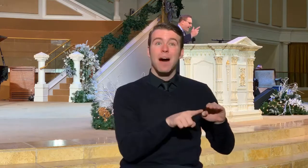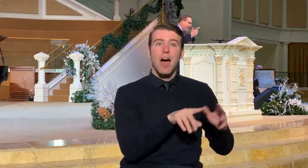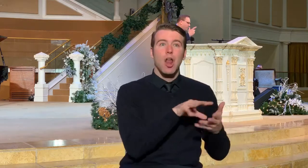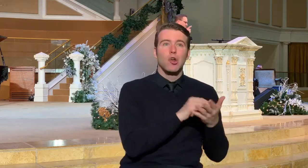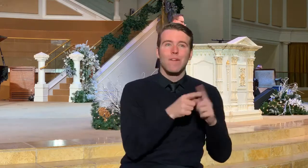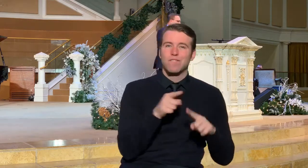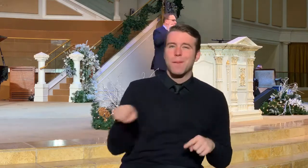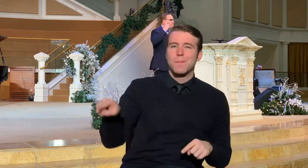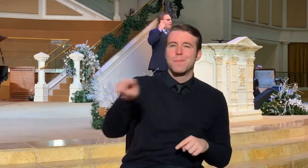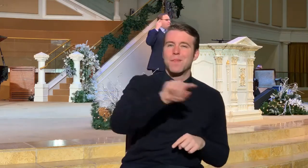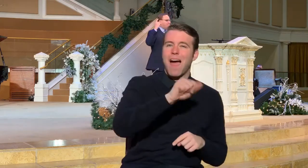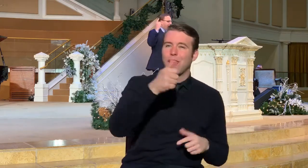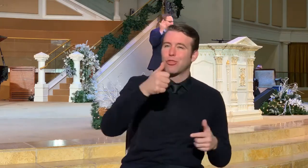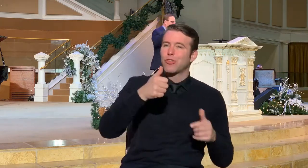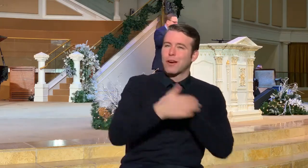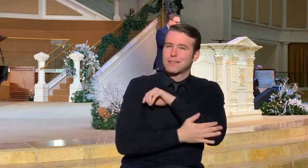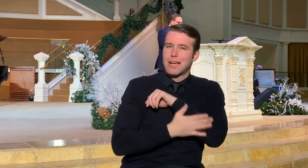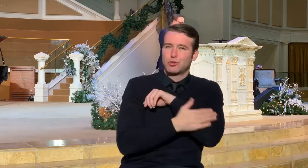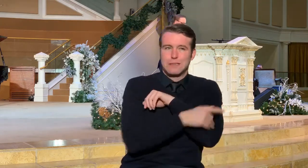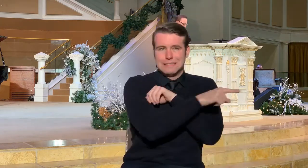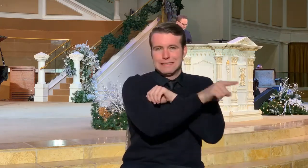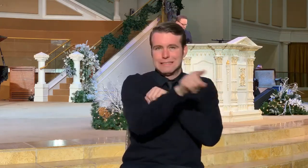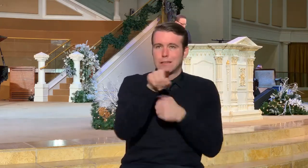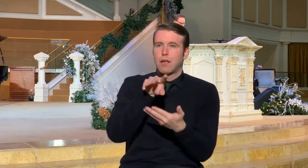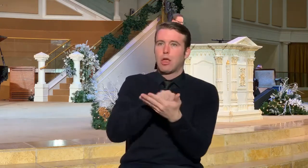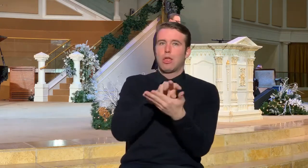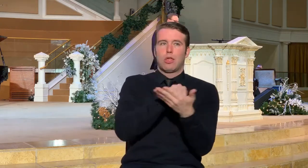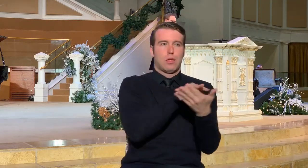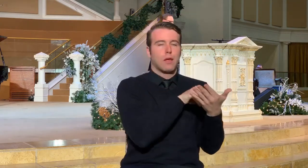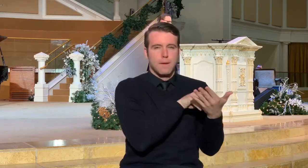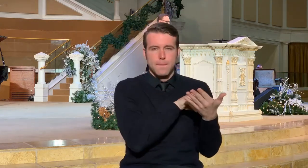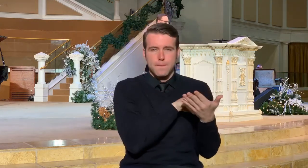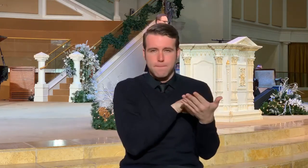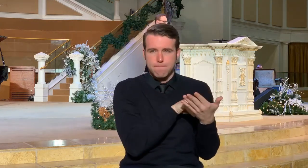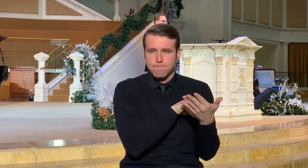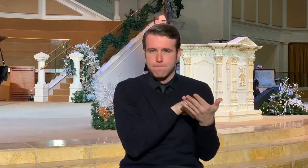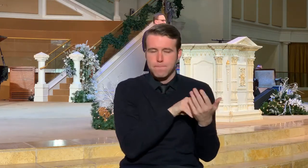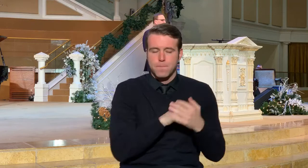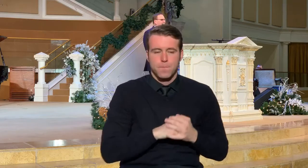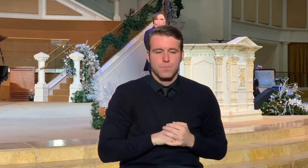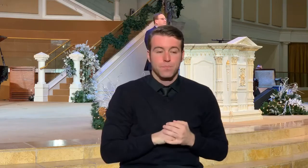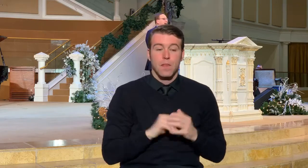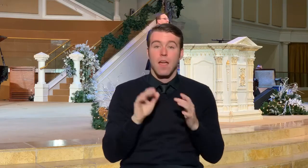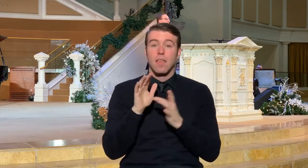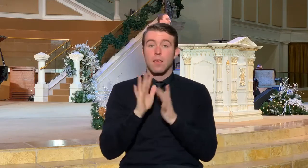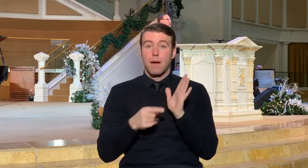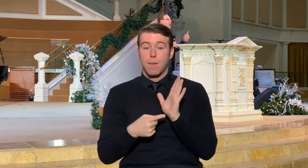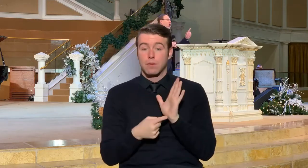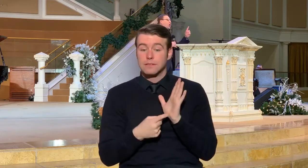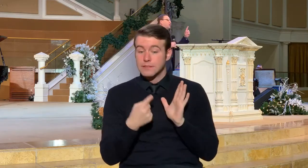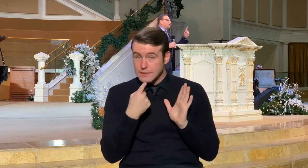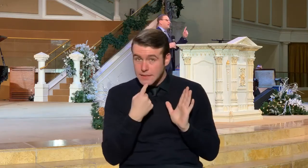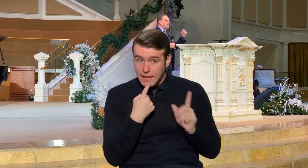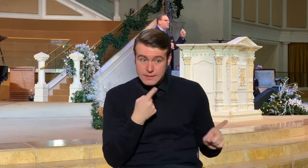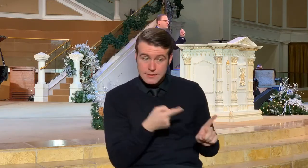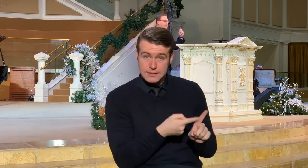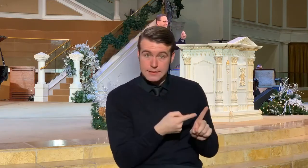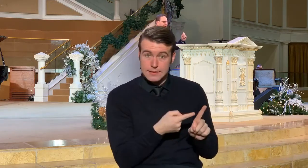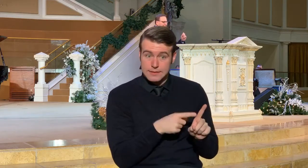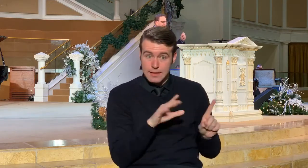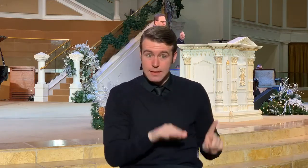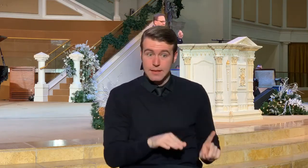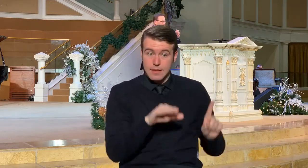the surrounding powers of his existence. The Bible said that he learned